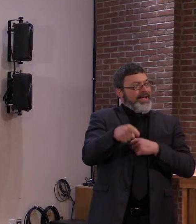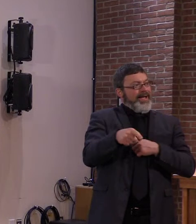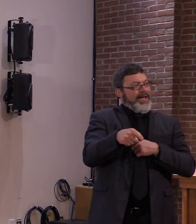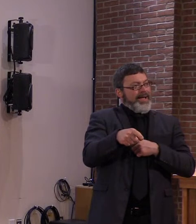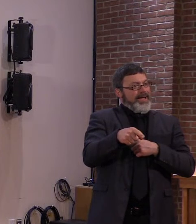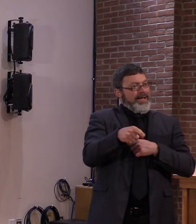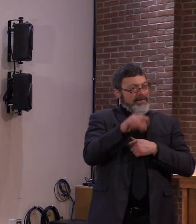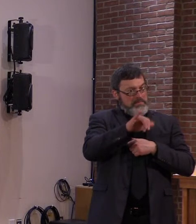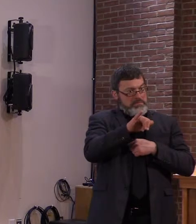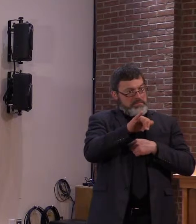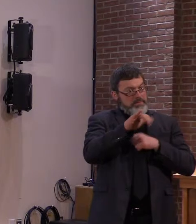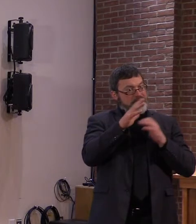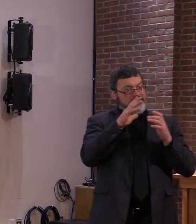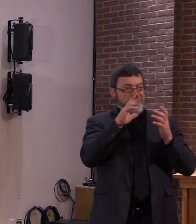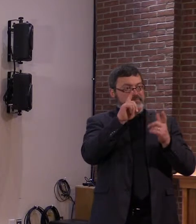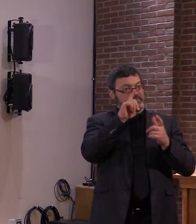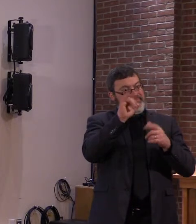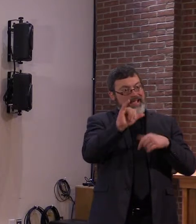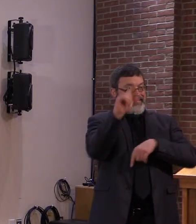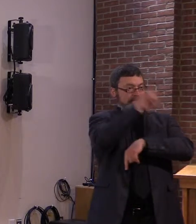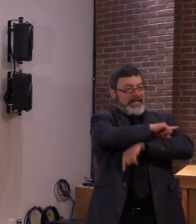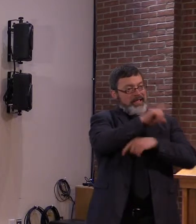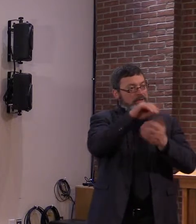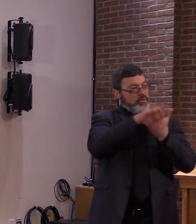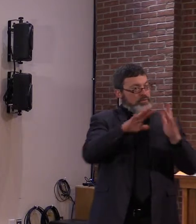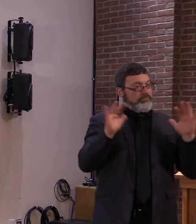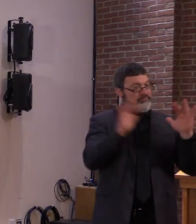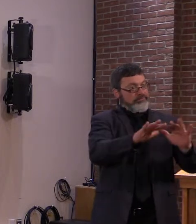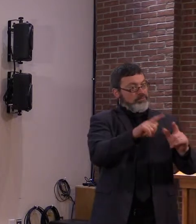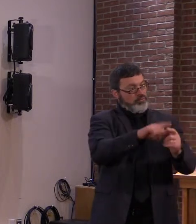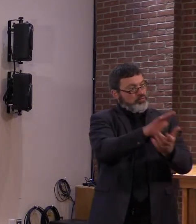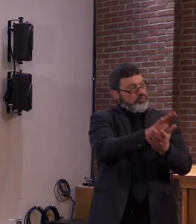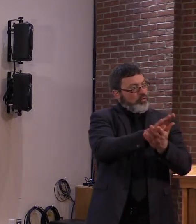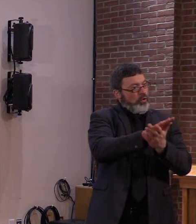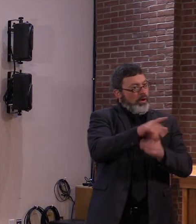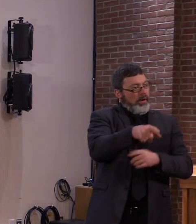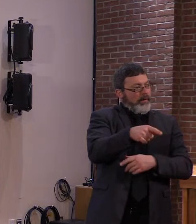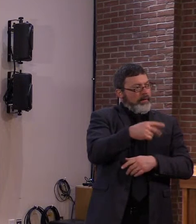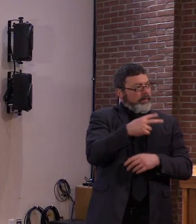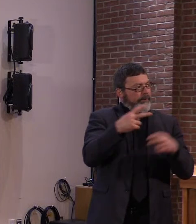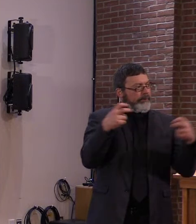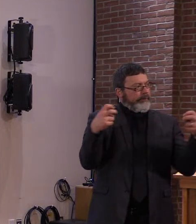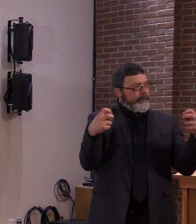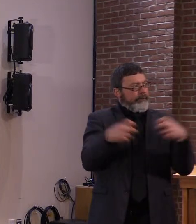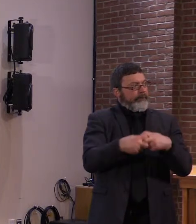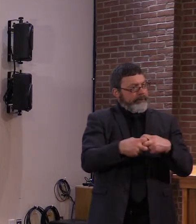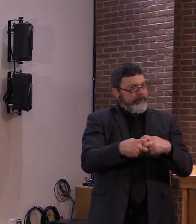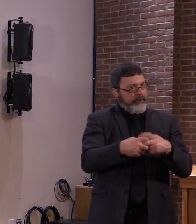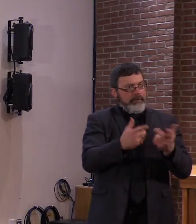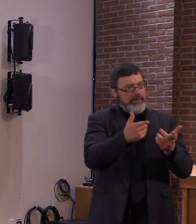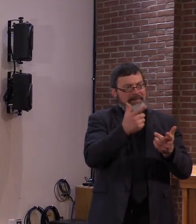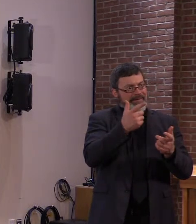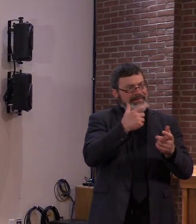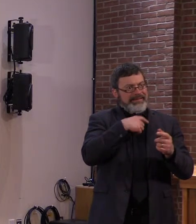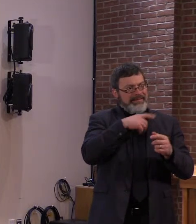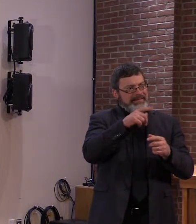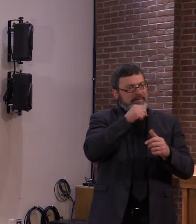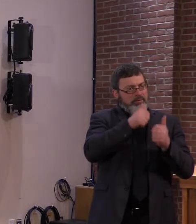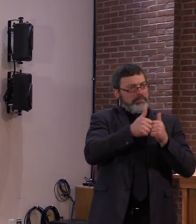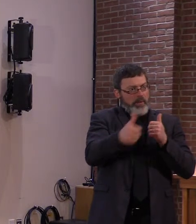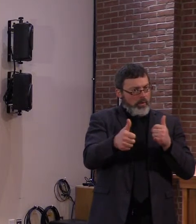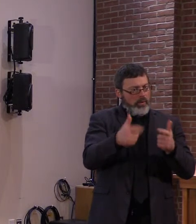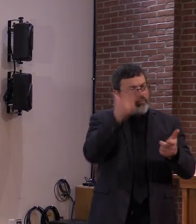is really remarkable from, I think, all of our perspectives. So that's hope. That's good